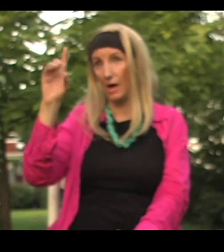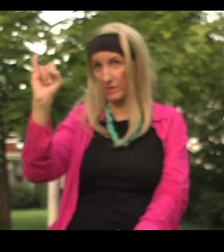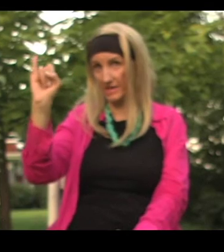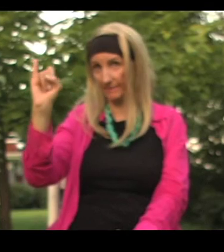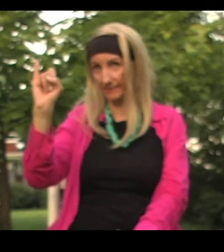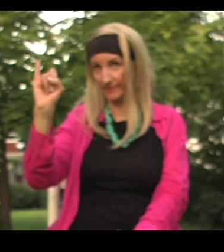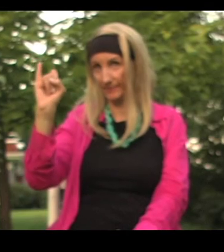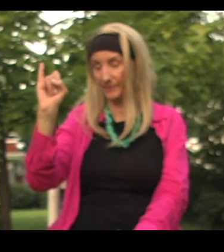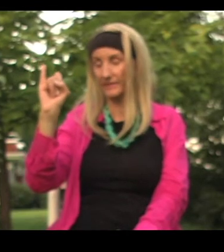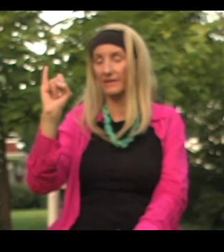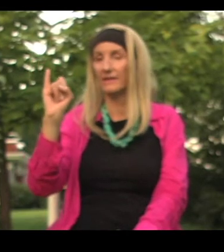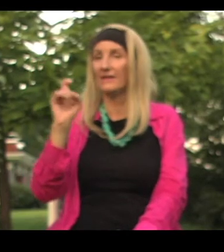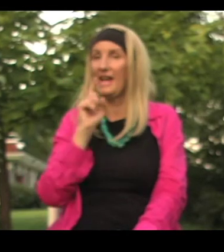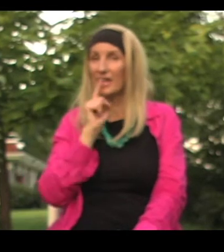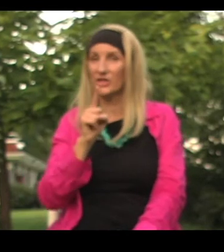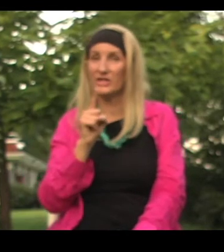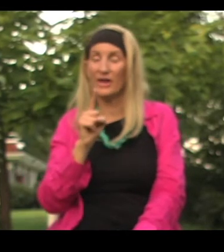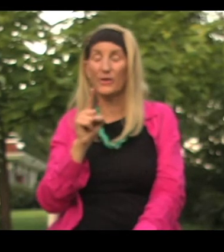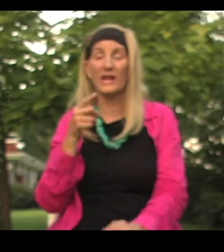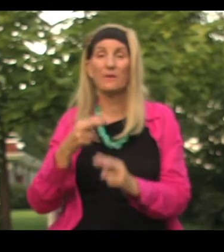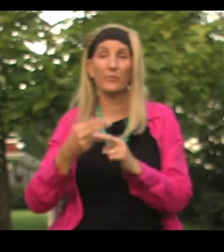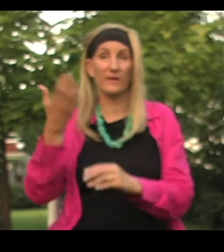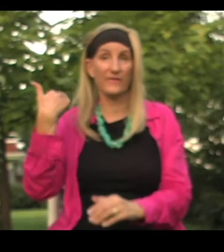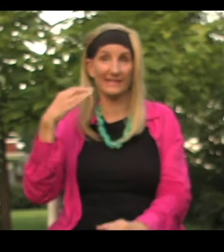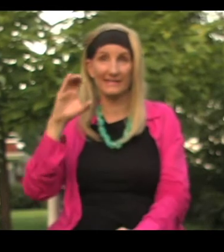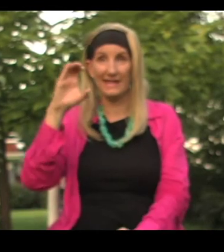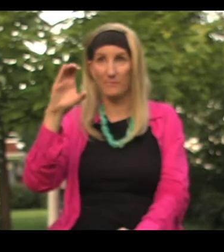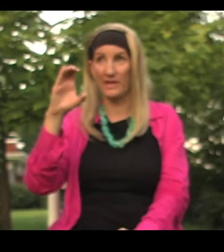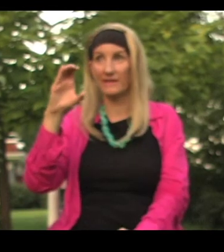Cloudy. Actually, her name previously had been